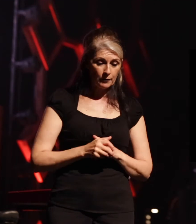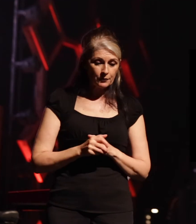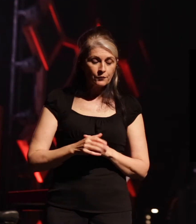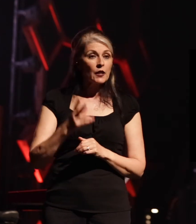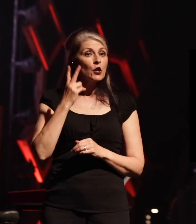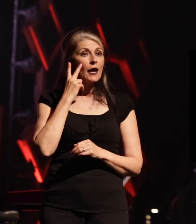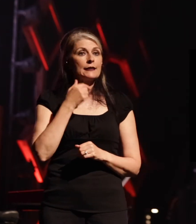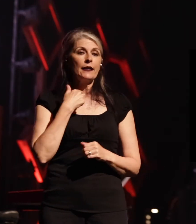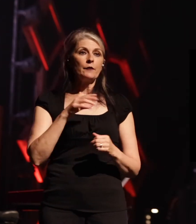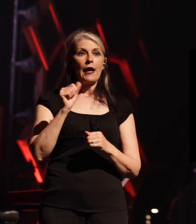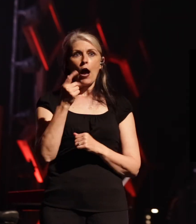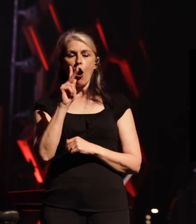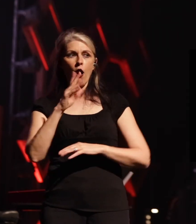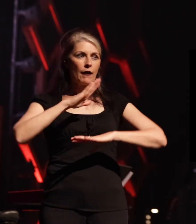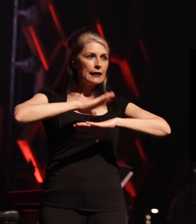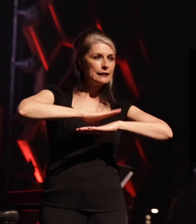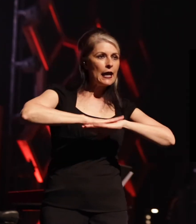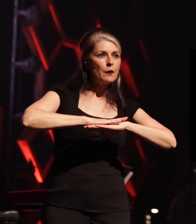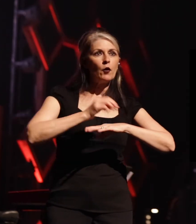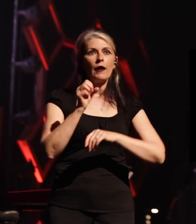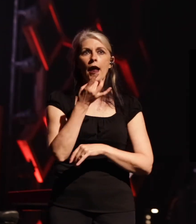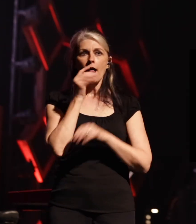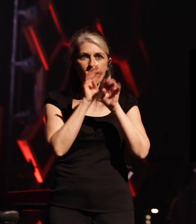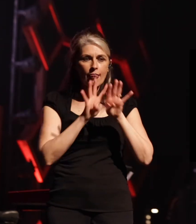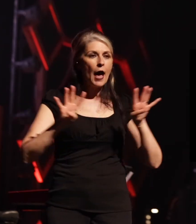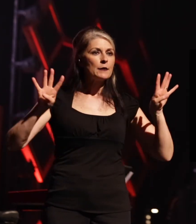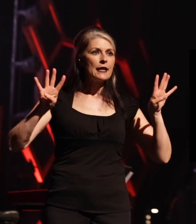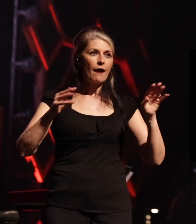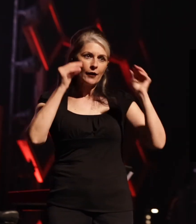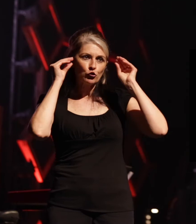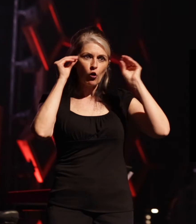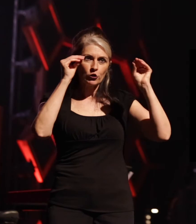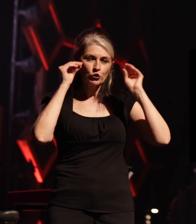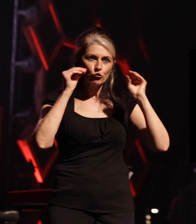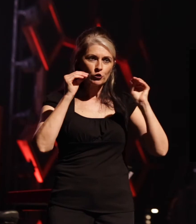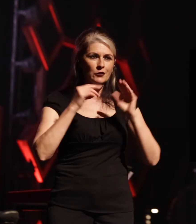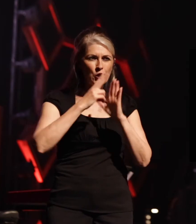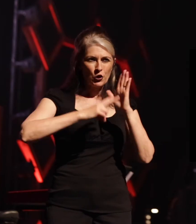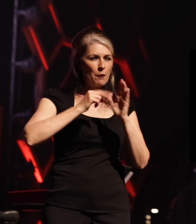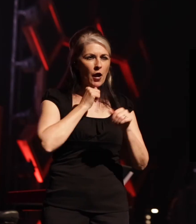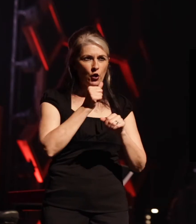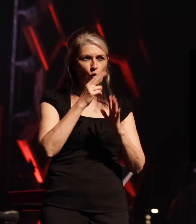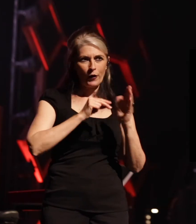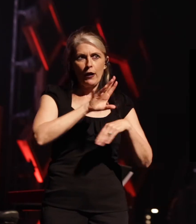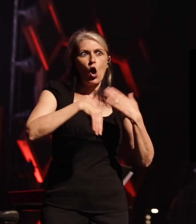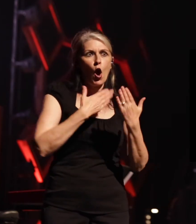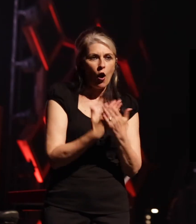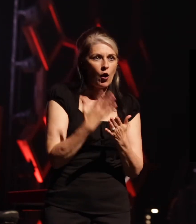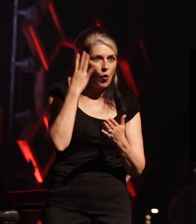and a table and a lampstand. A lot of instructions that you can read through. I'm not going to read through all of it because that's why we have the